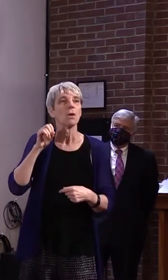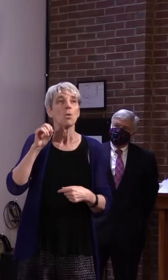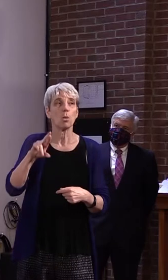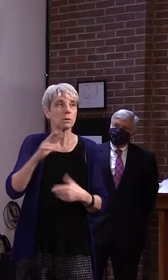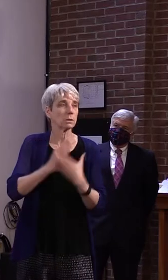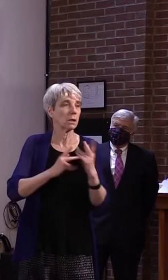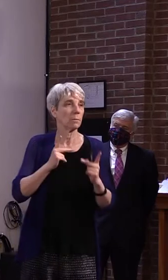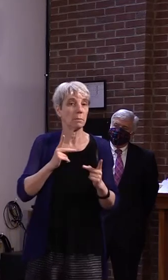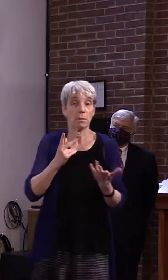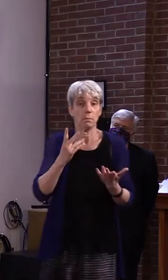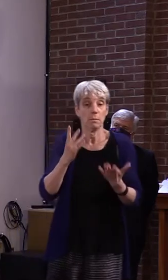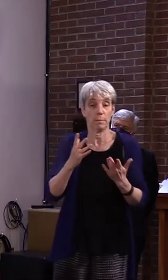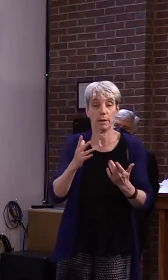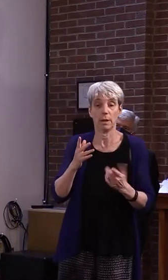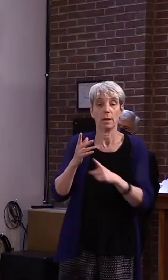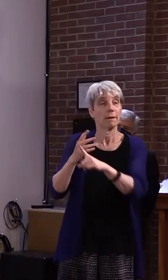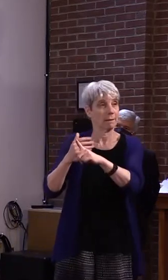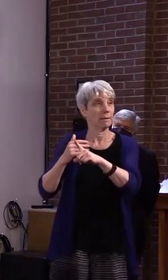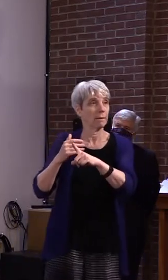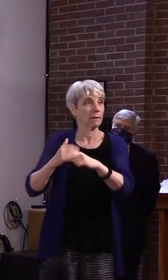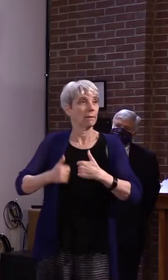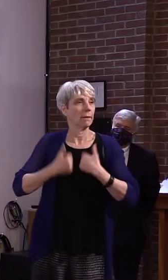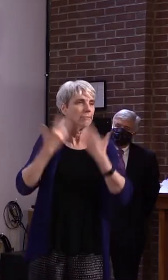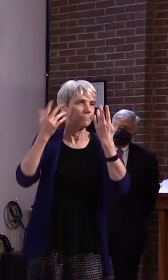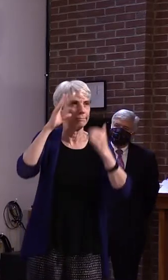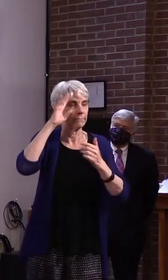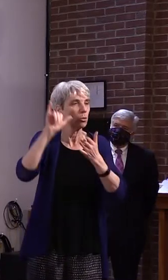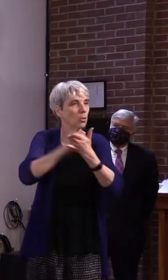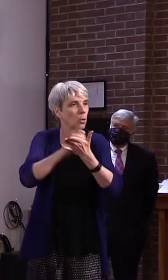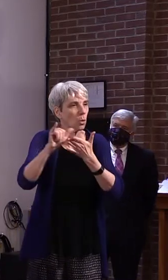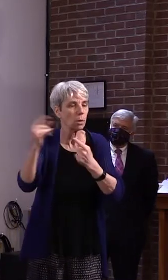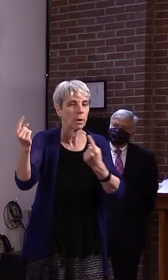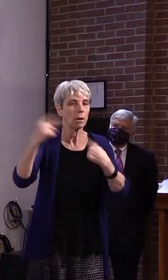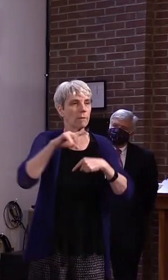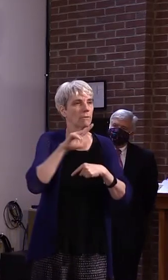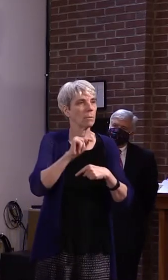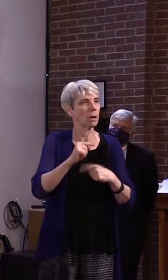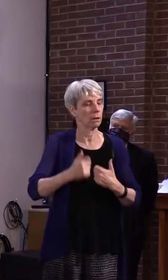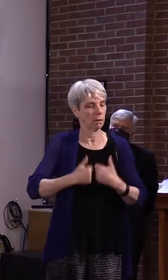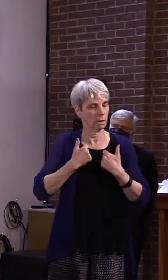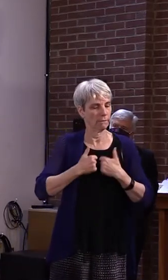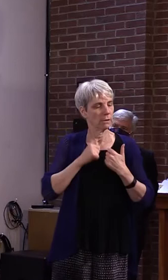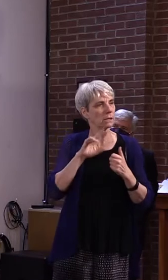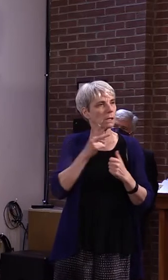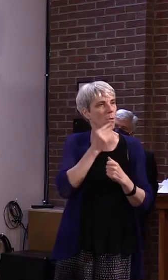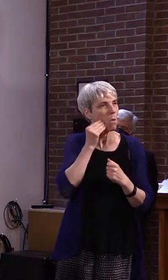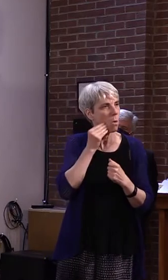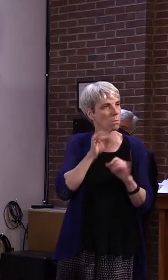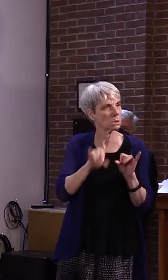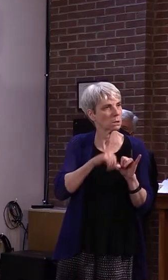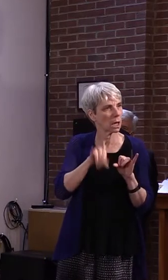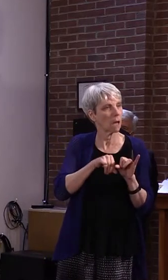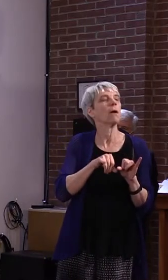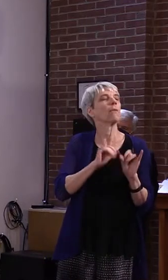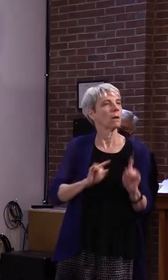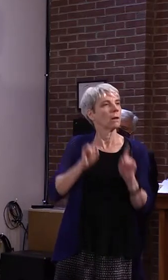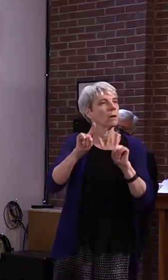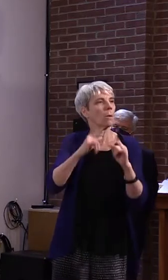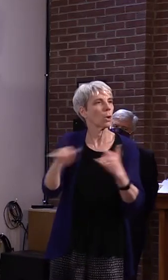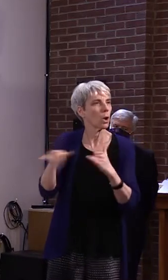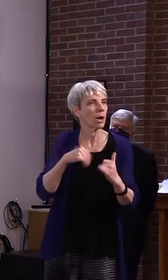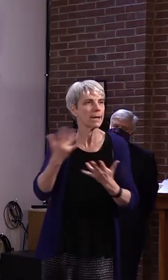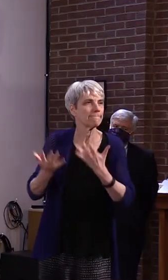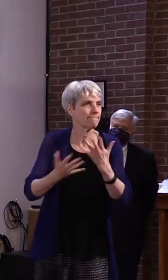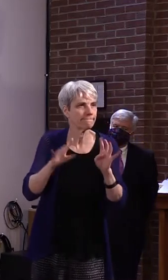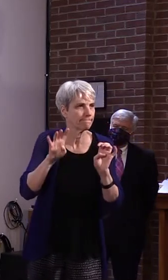home in Vermont or vacationing in Vermont or what have you. So we can't make clear judgments on